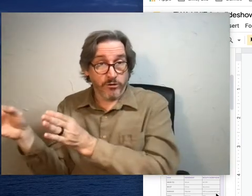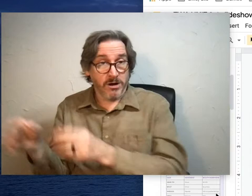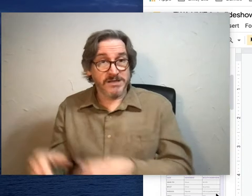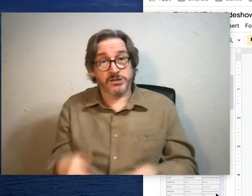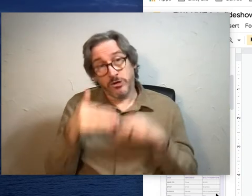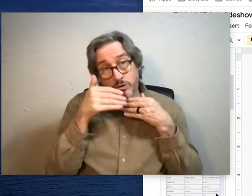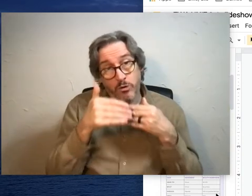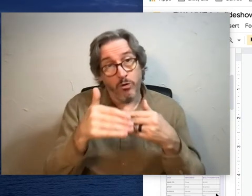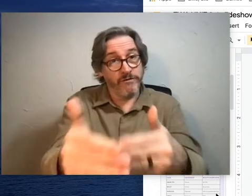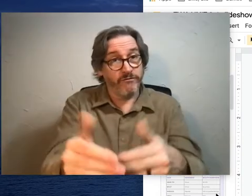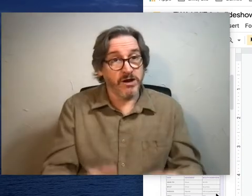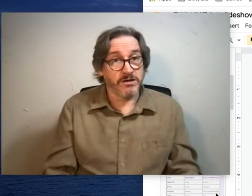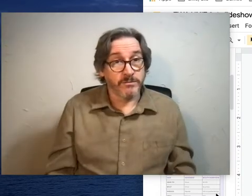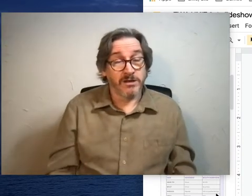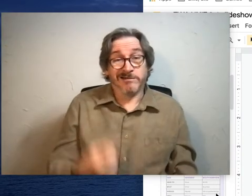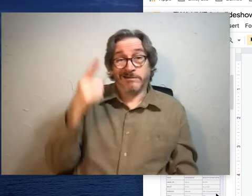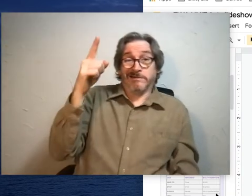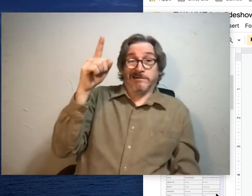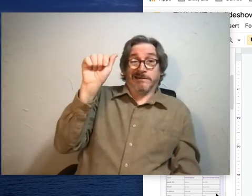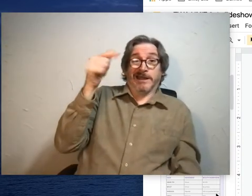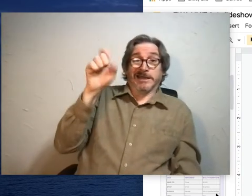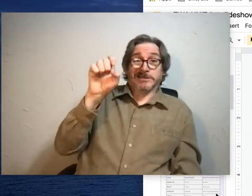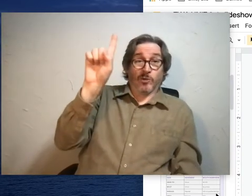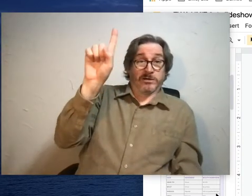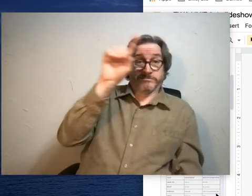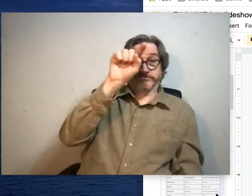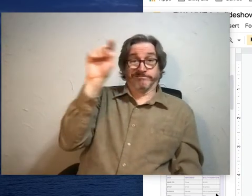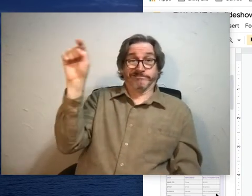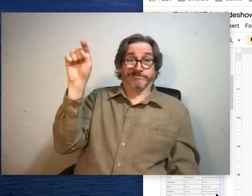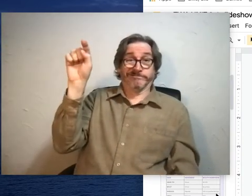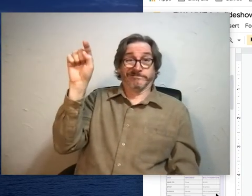doing across or in front.